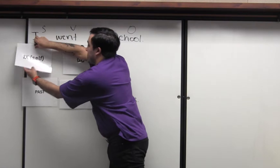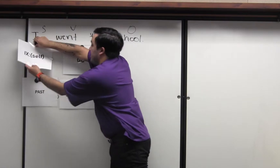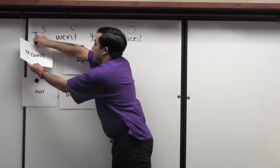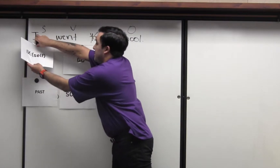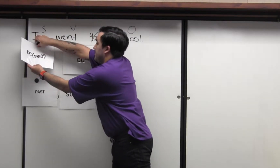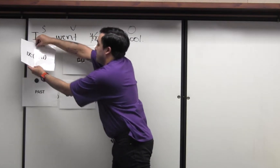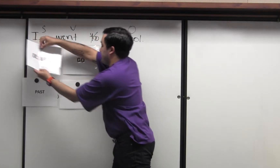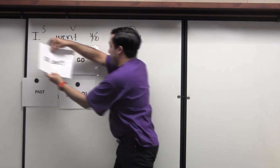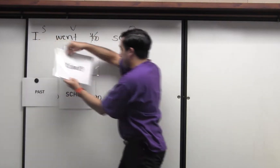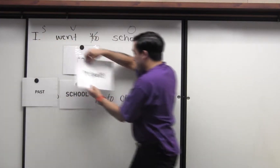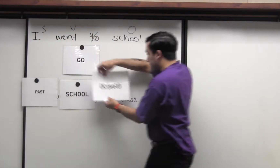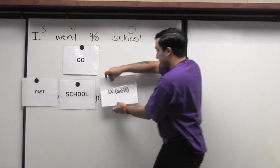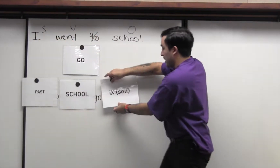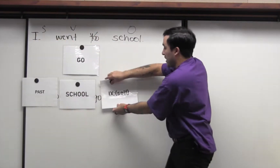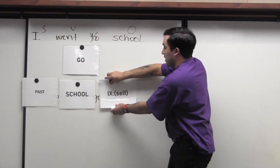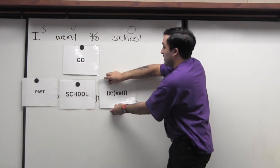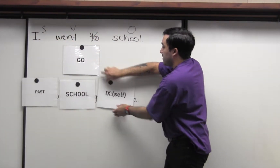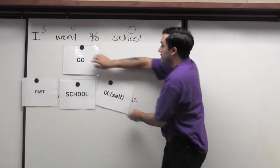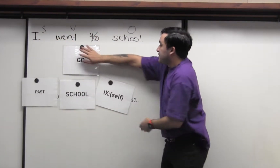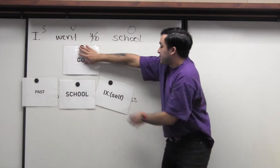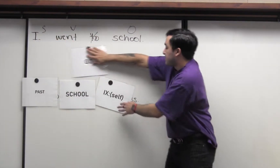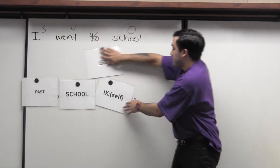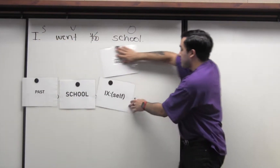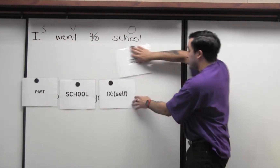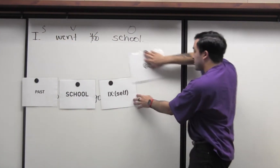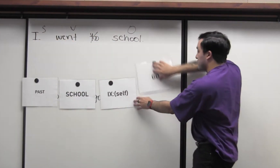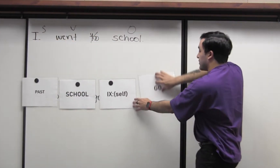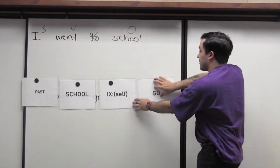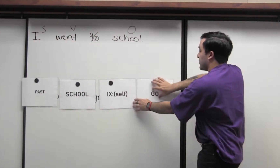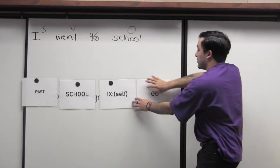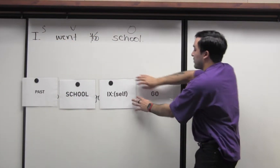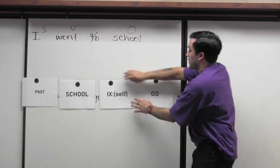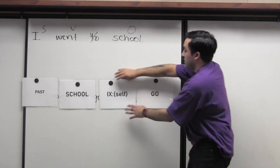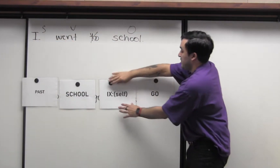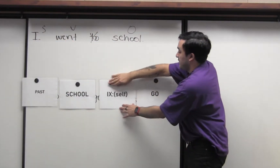school, or who about the school? Me. What about me? I am going to the school.